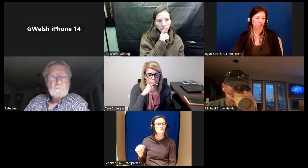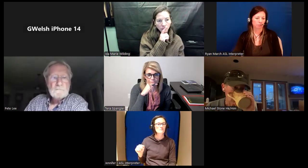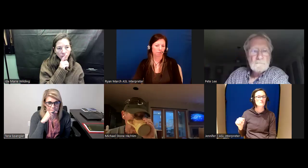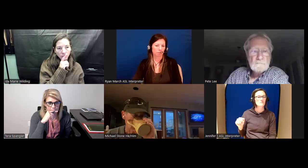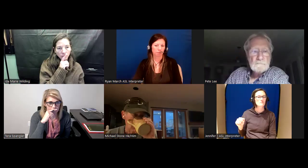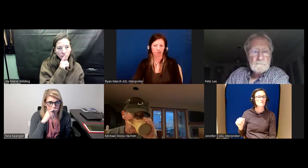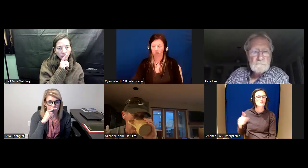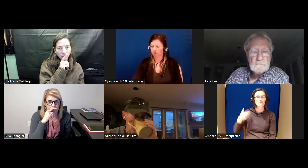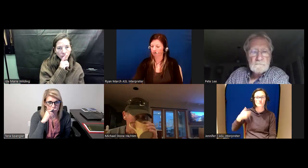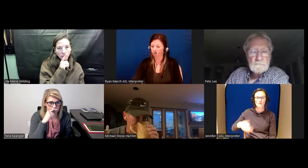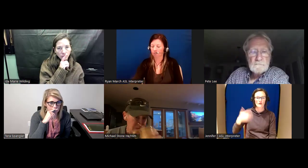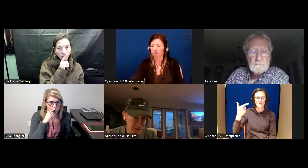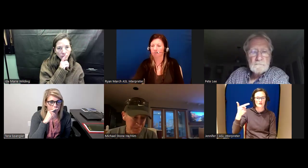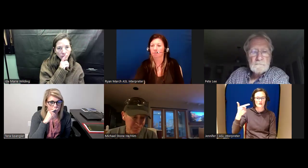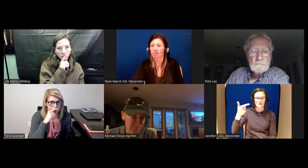And this is George speaking.